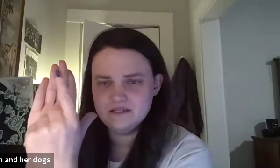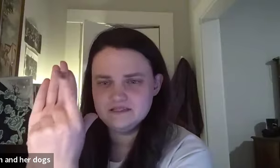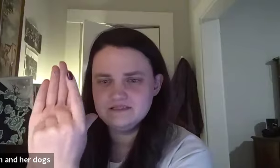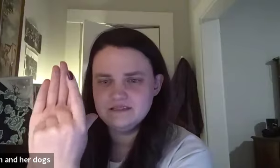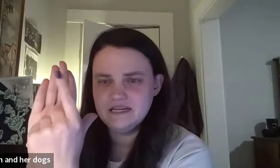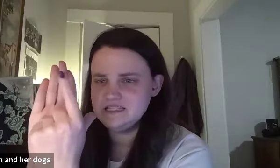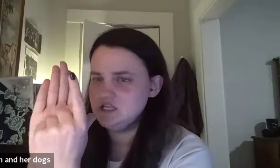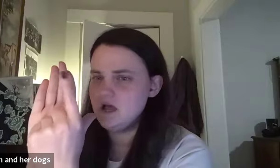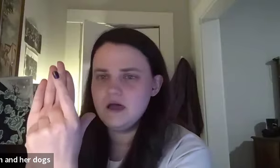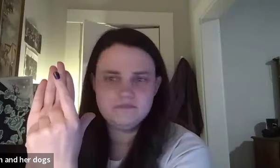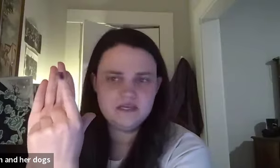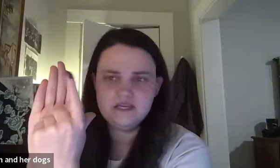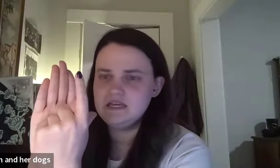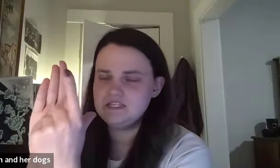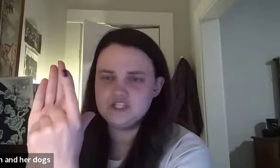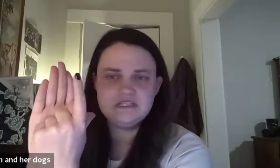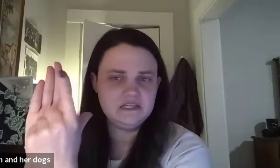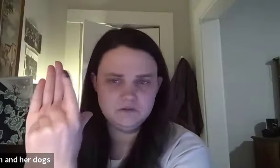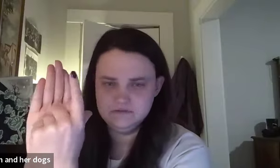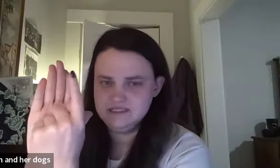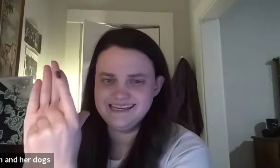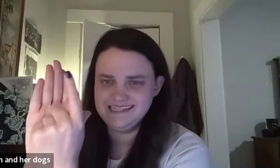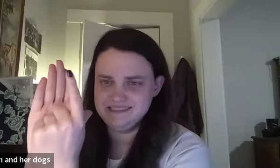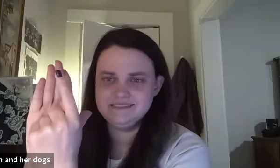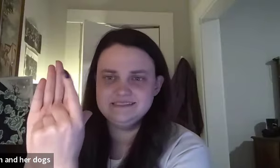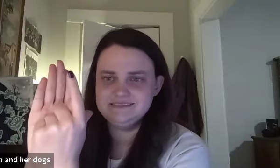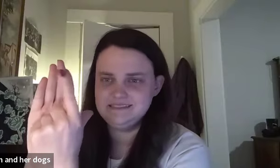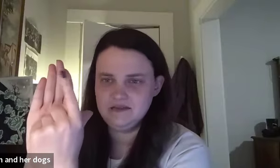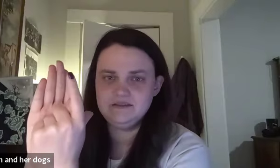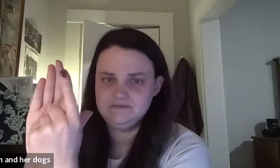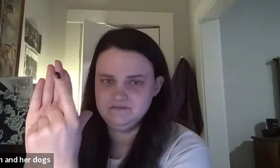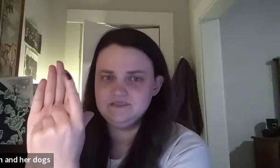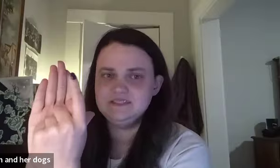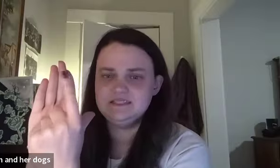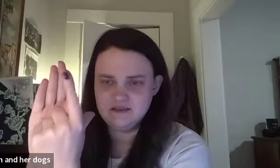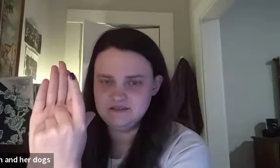light. It's not big, it's just a little. Second, second, second.